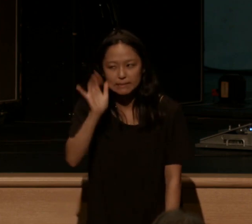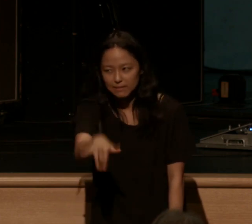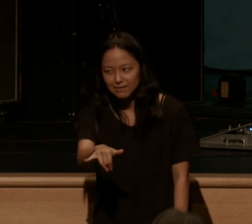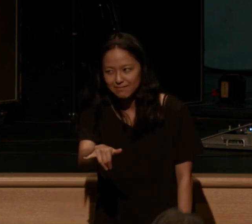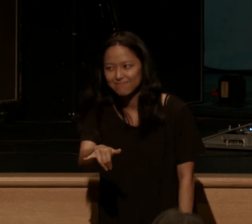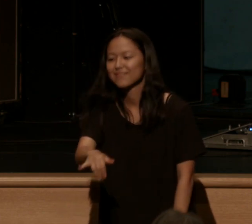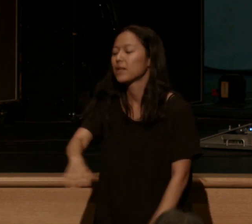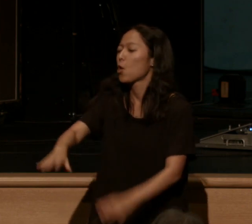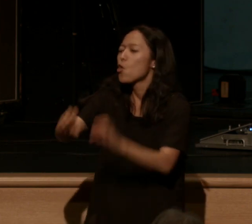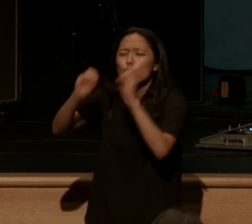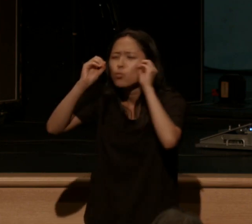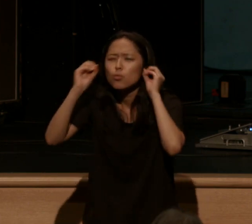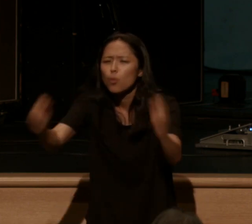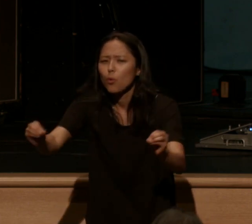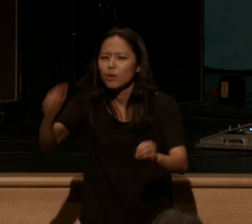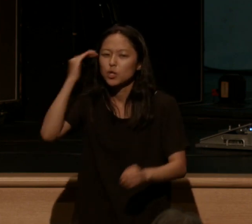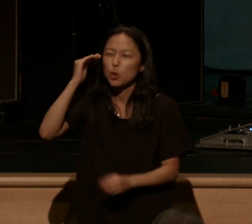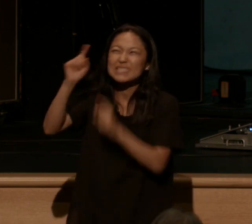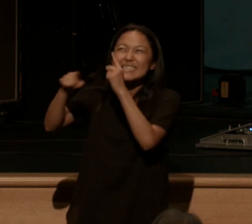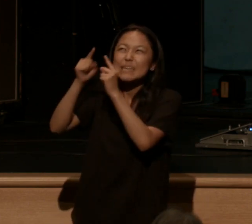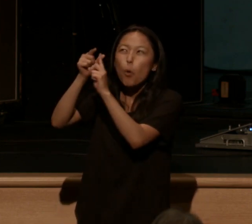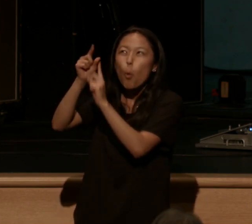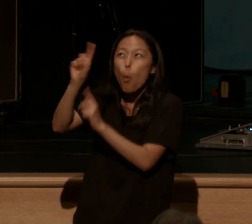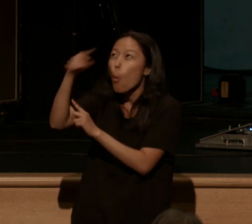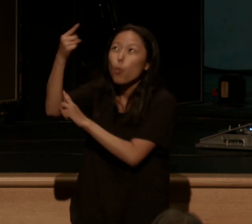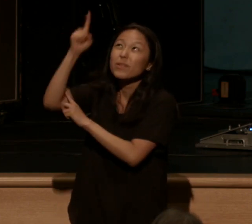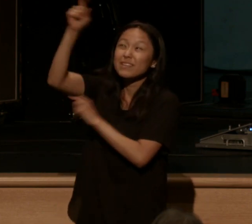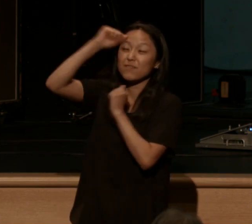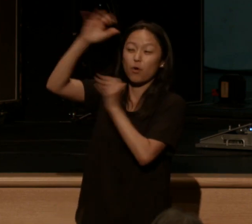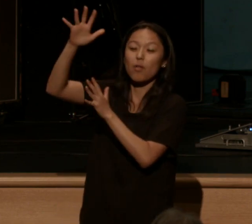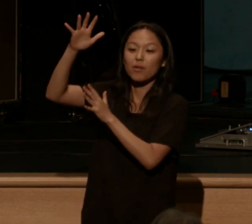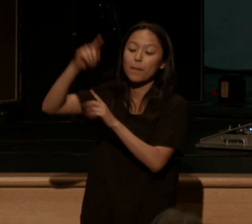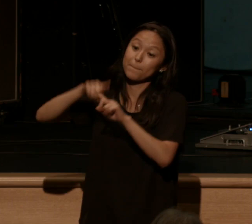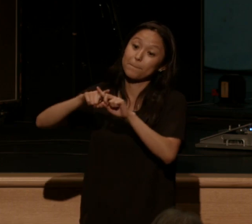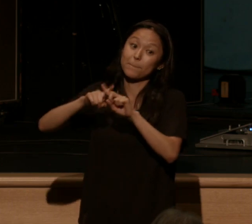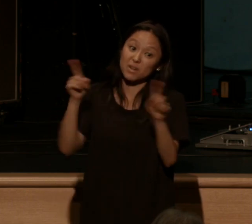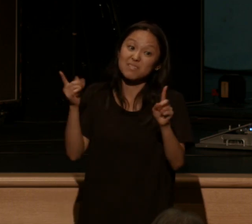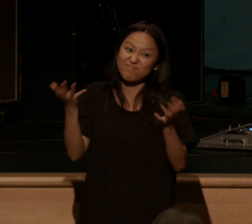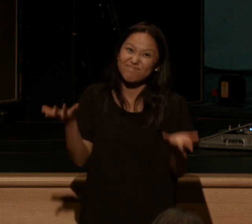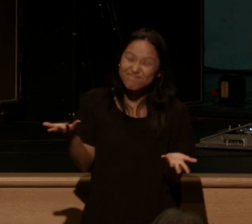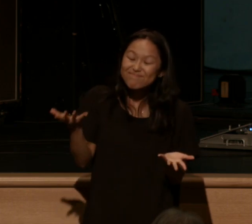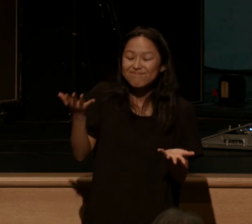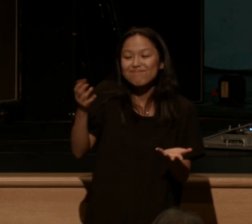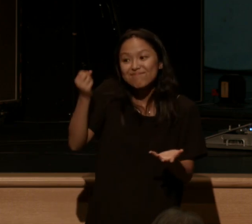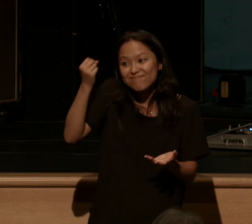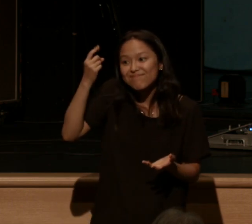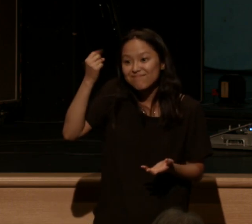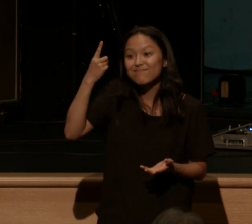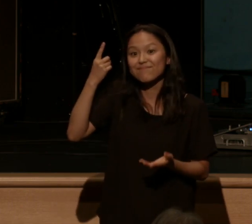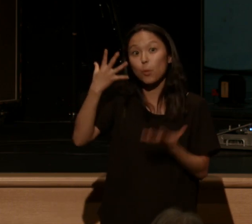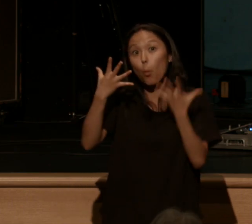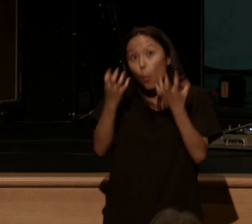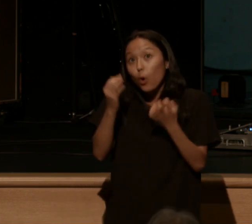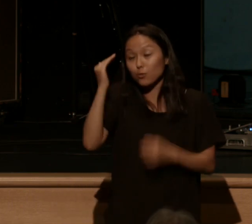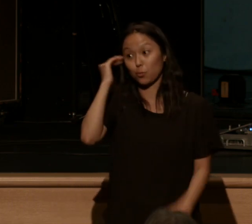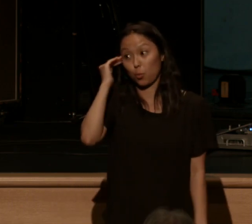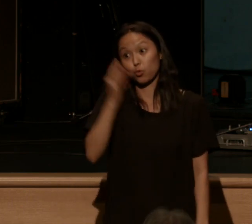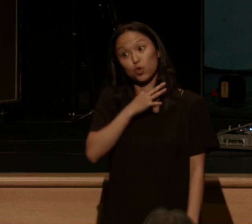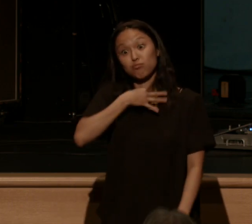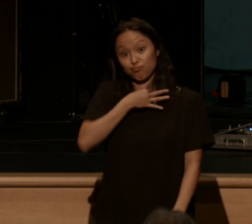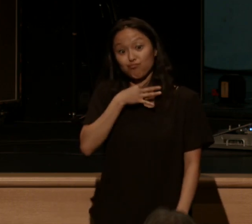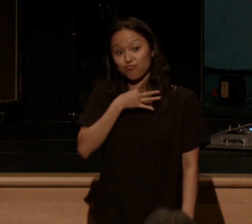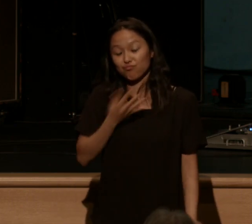okay? No one knows but the Father, okay? But again, you can't blame us, blame me, blame it for wanting to know. That's